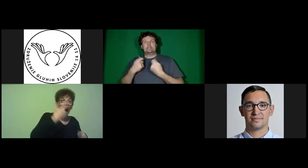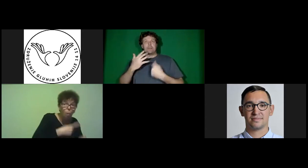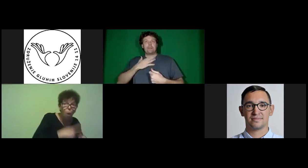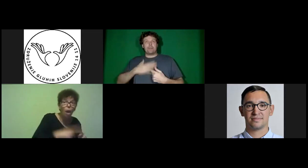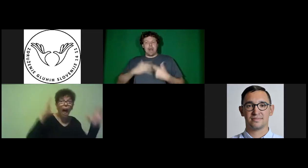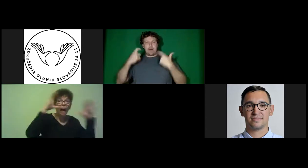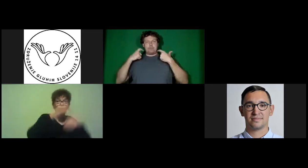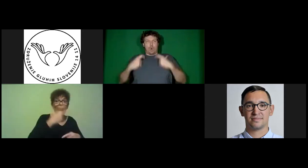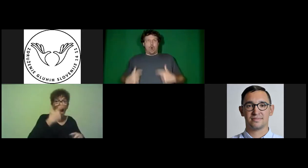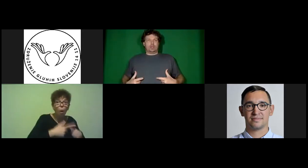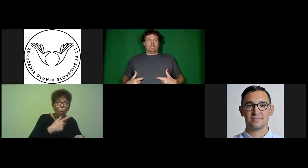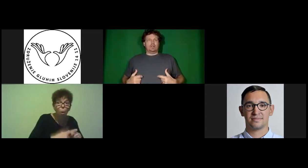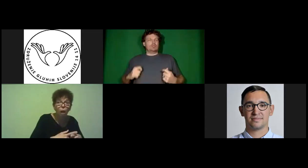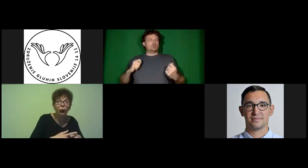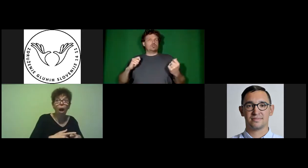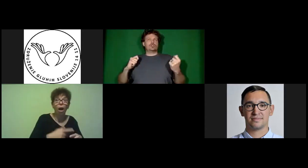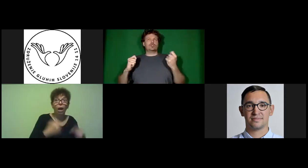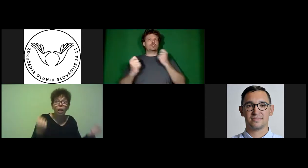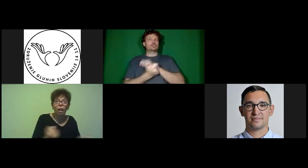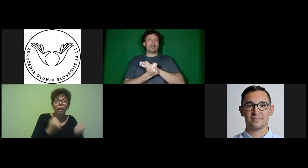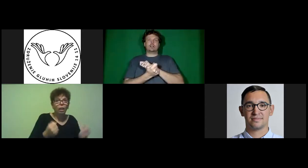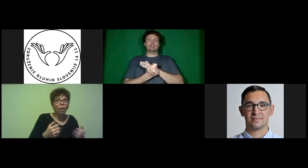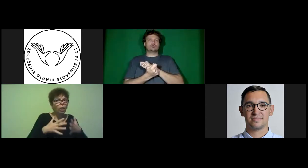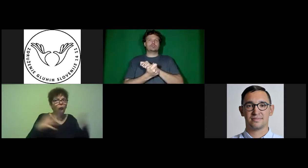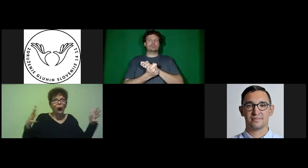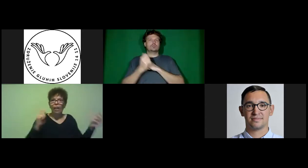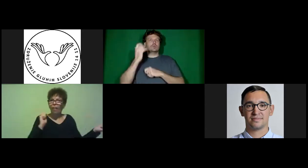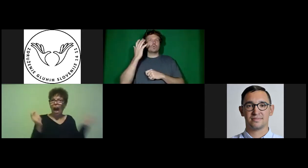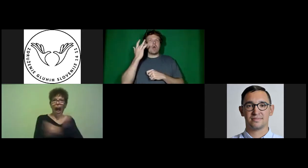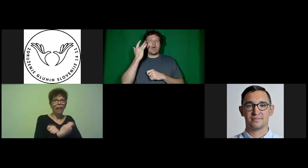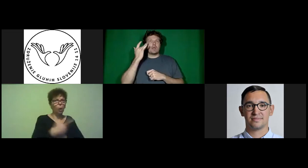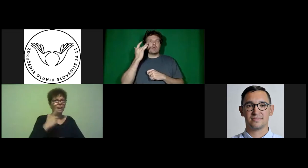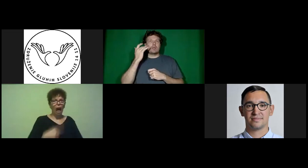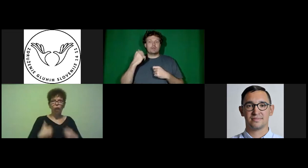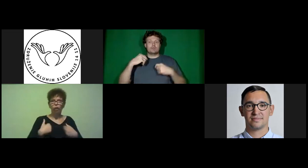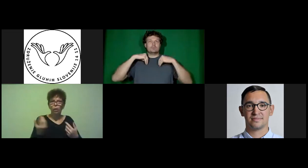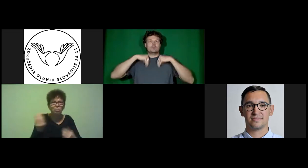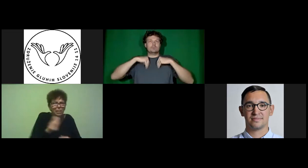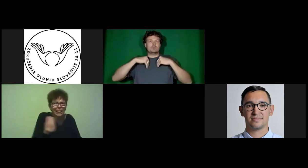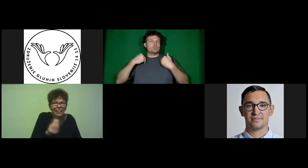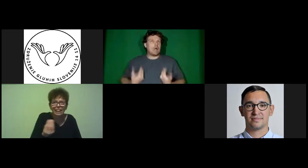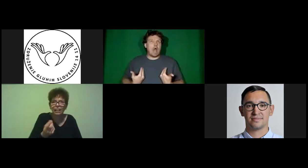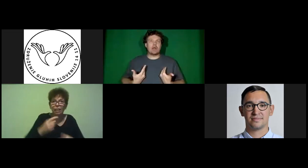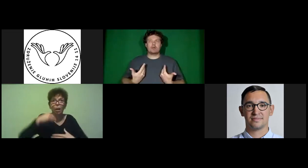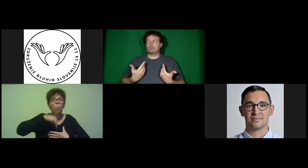in the morning, 3 hours of training at night. And I felt my body change because